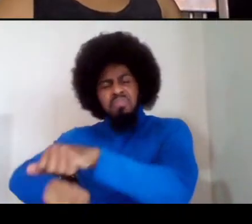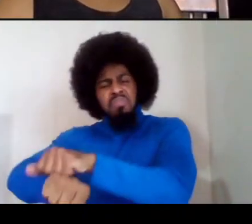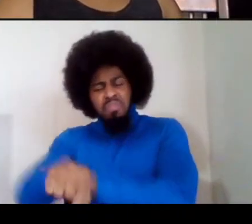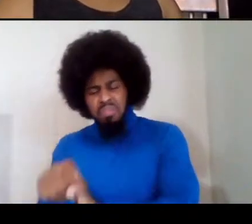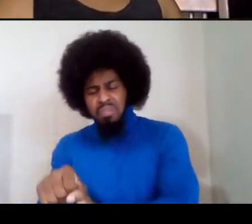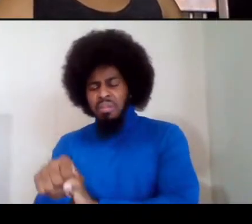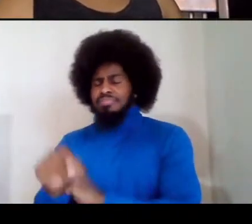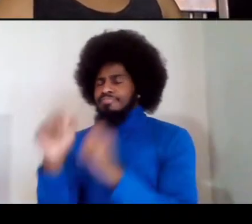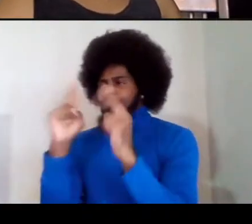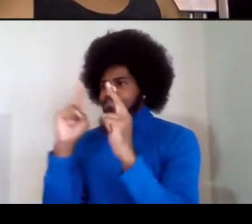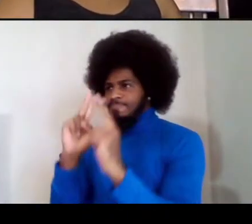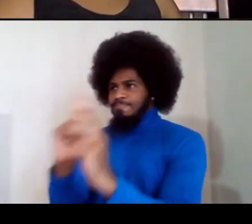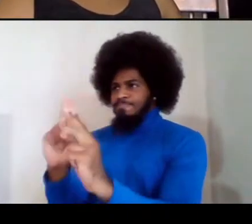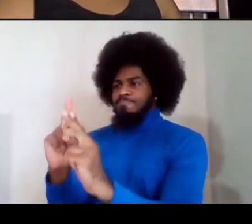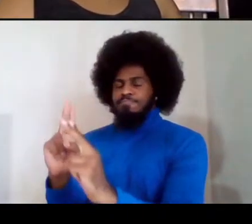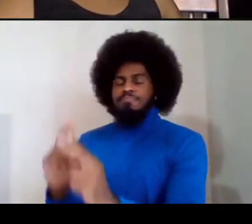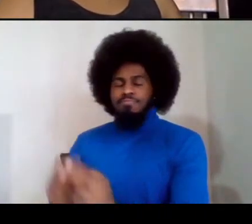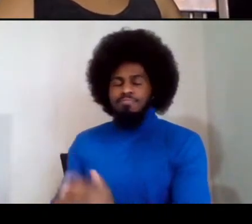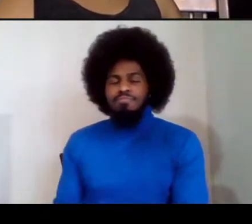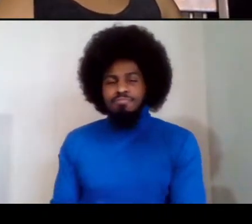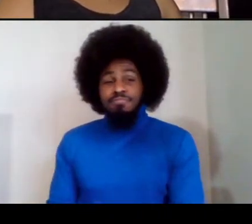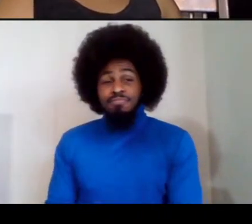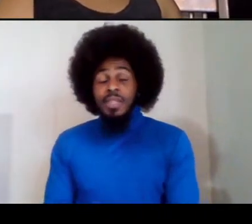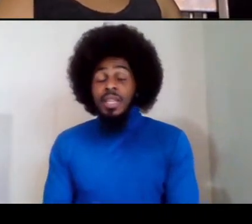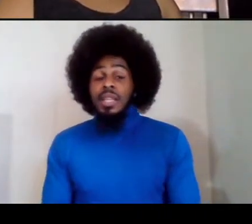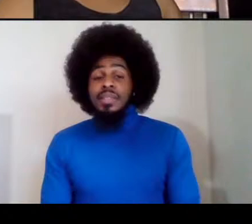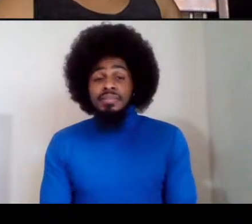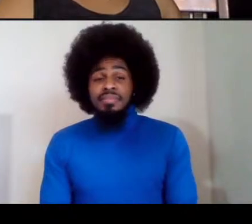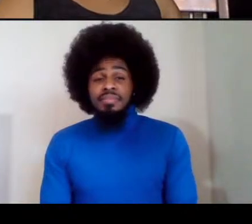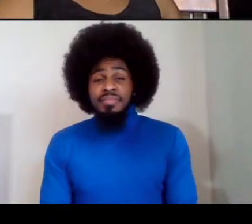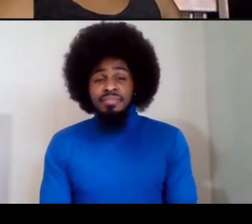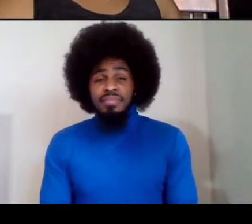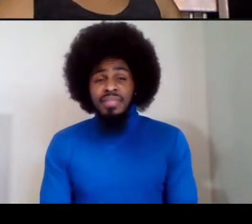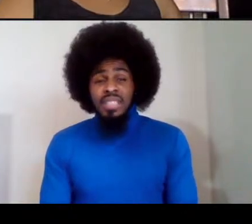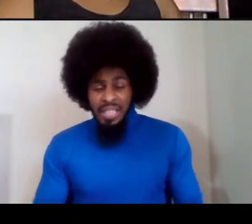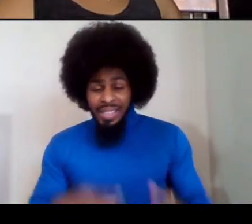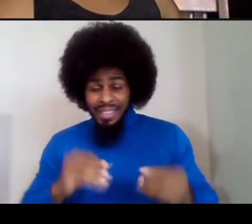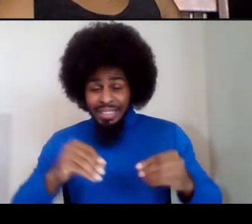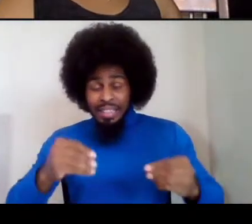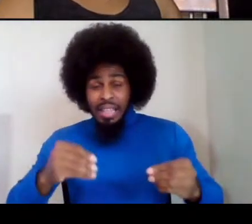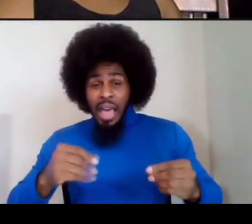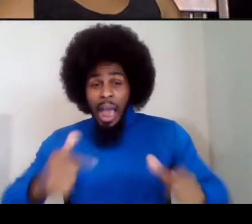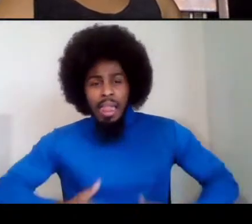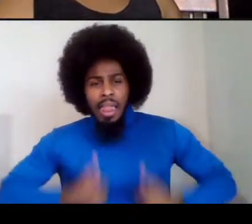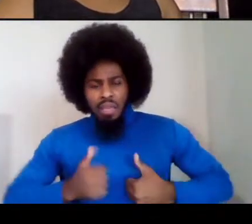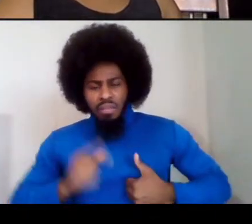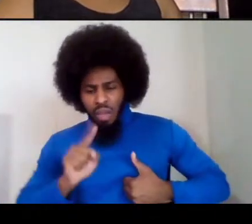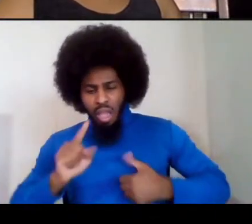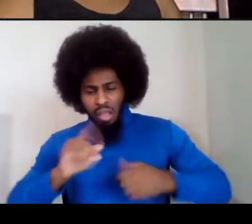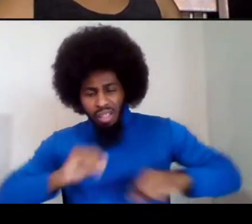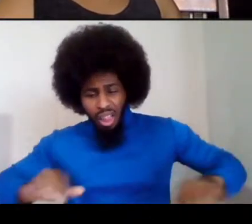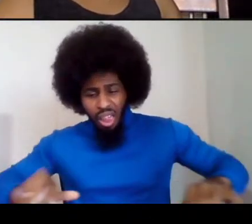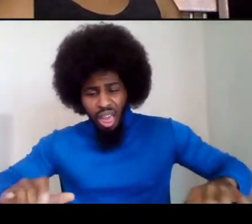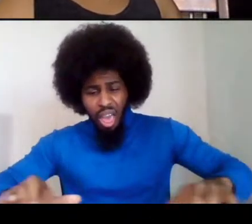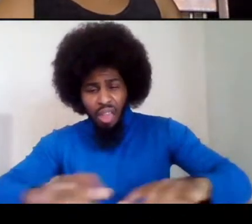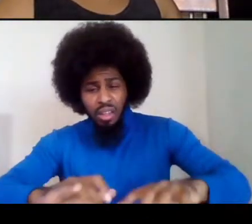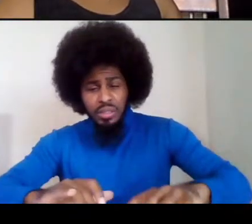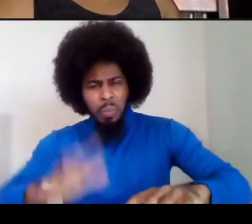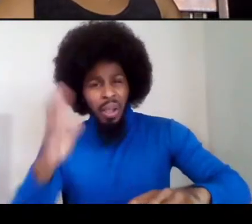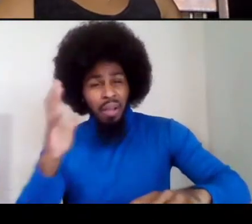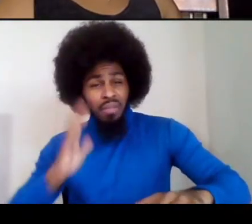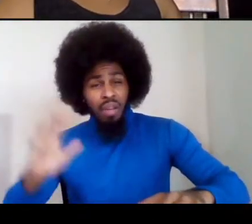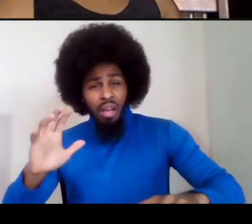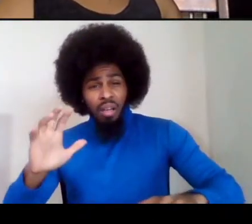to the Native people by acknowledging that I live on the stolen land of the indigenous Lenape people, now known